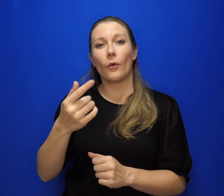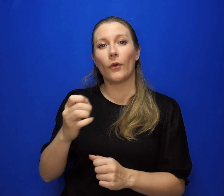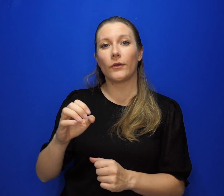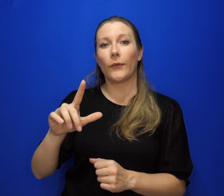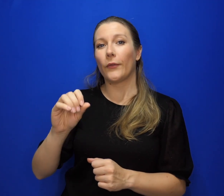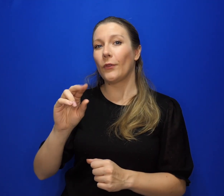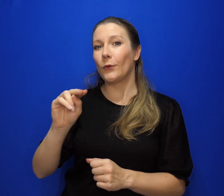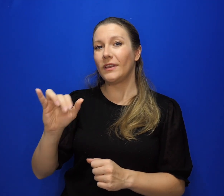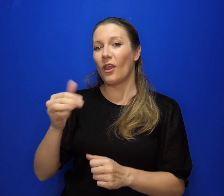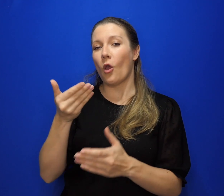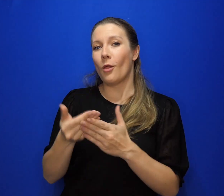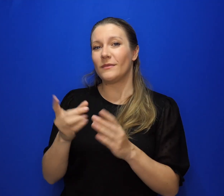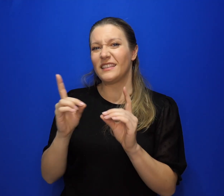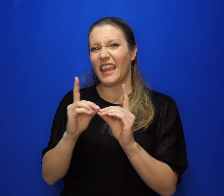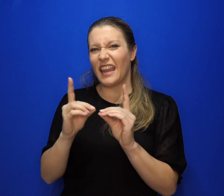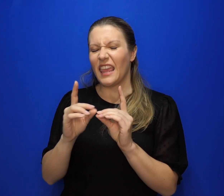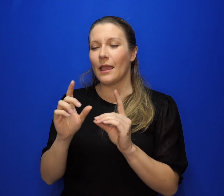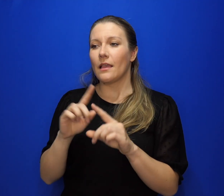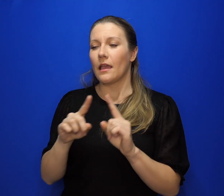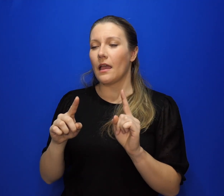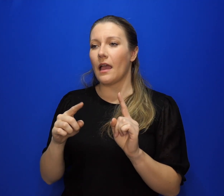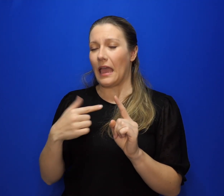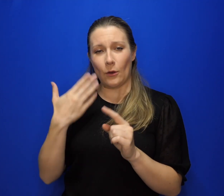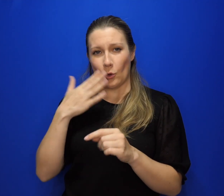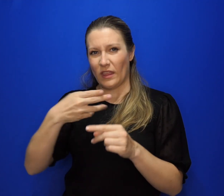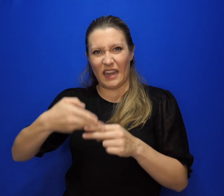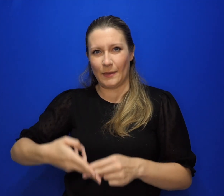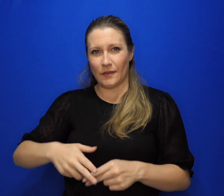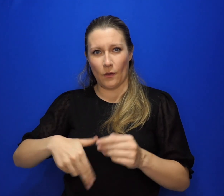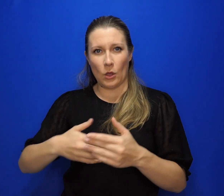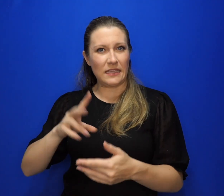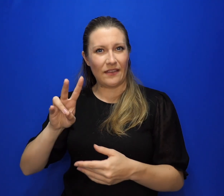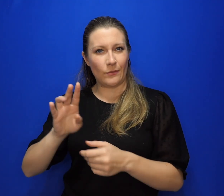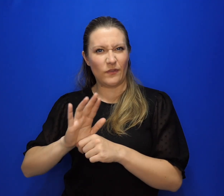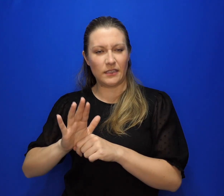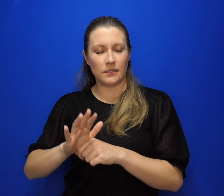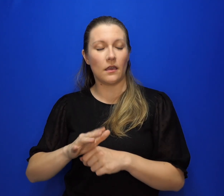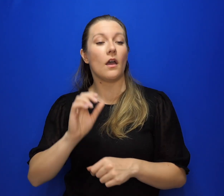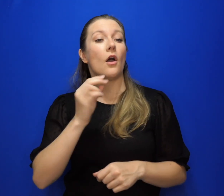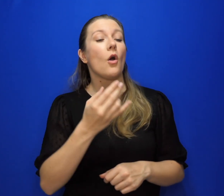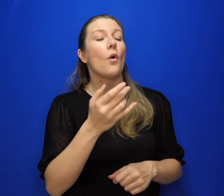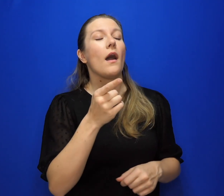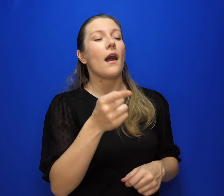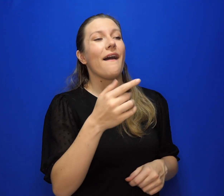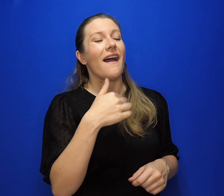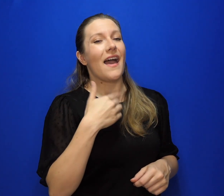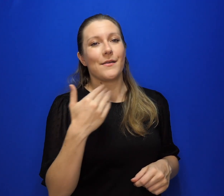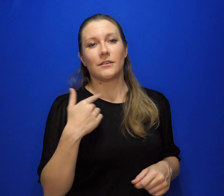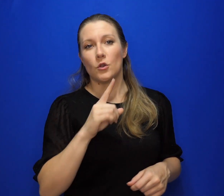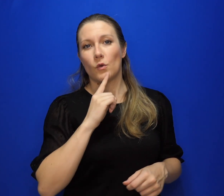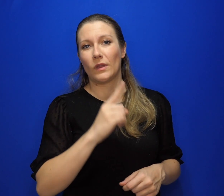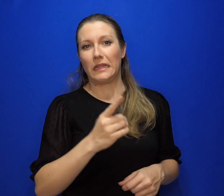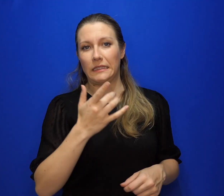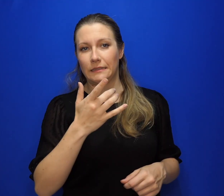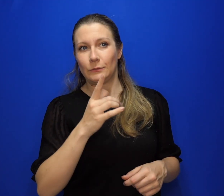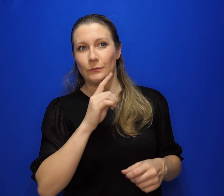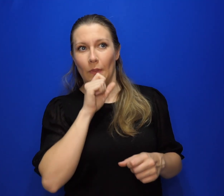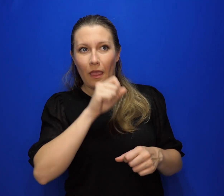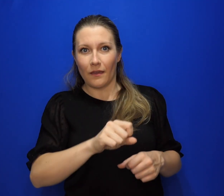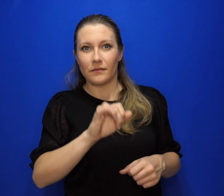there's all those. I don't know the names of them. Oh, she's also, I used to be a really big a really big John Grisham. I used to love his novels. Pelican and she